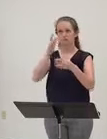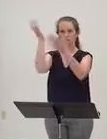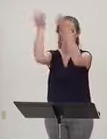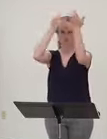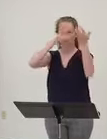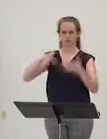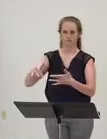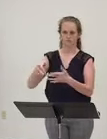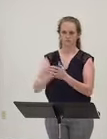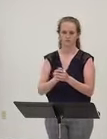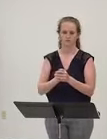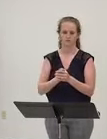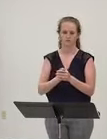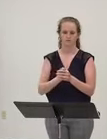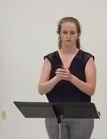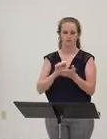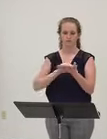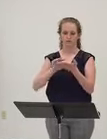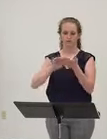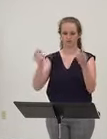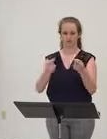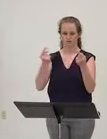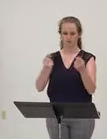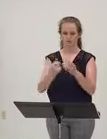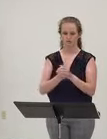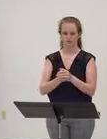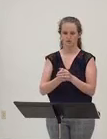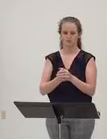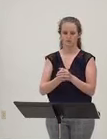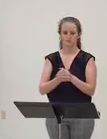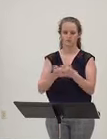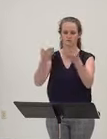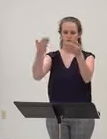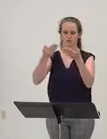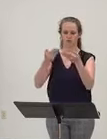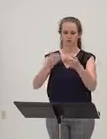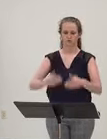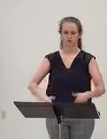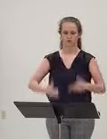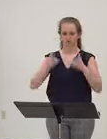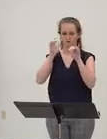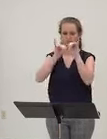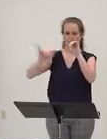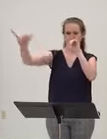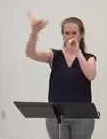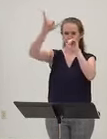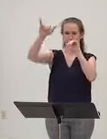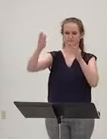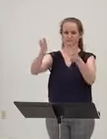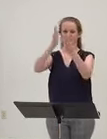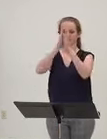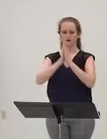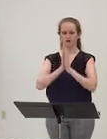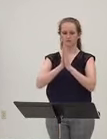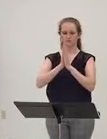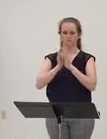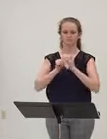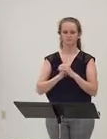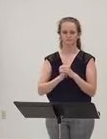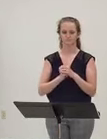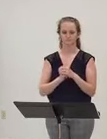have mercy on us, forgive us our sins, and bring us to everlasting life.